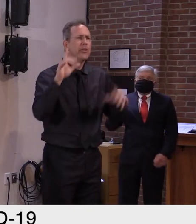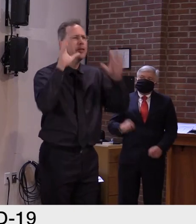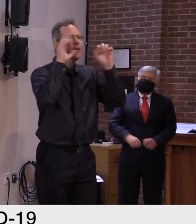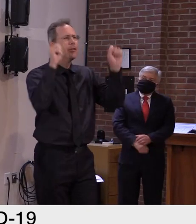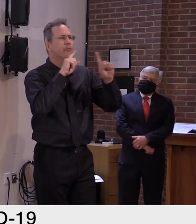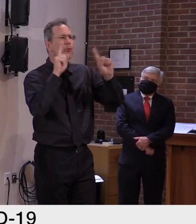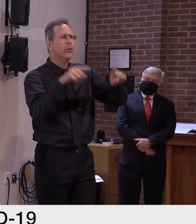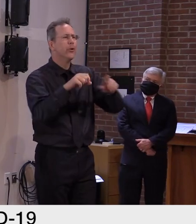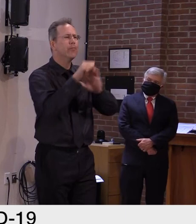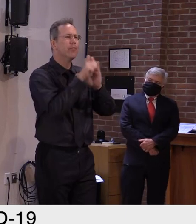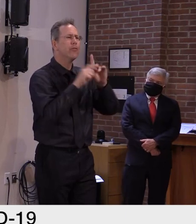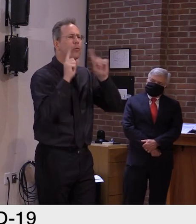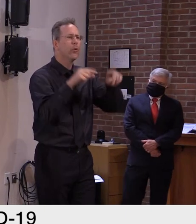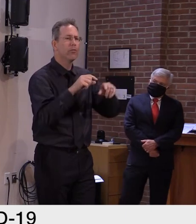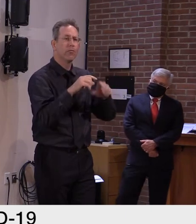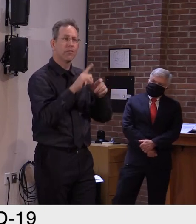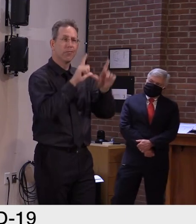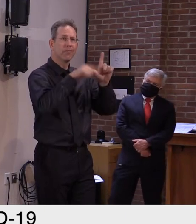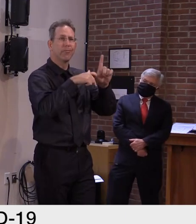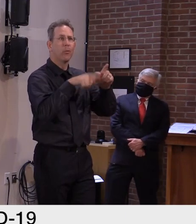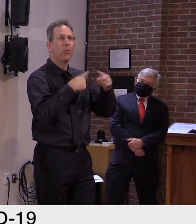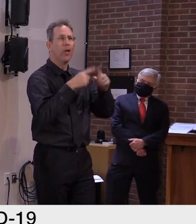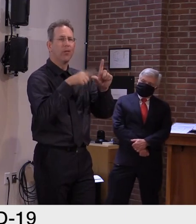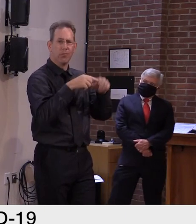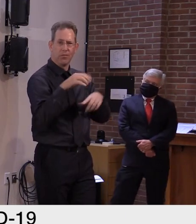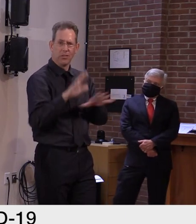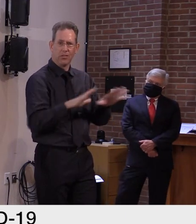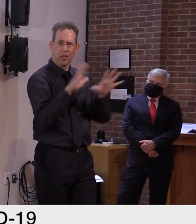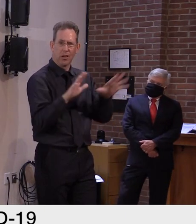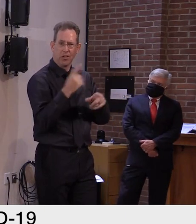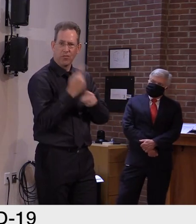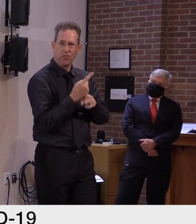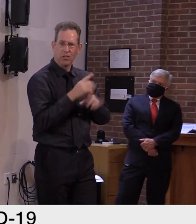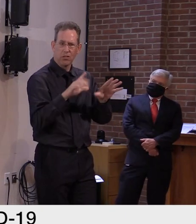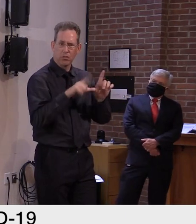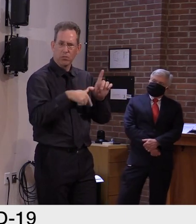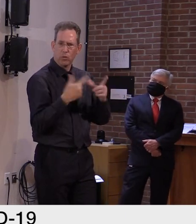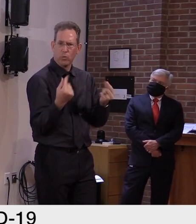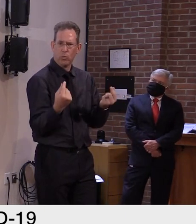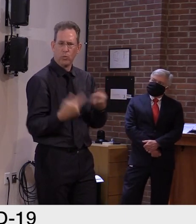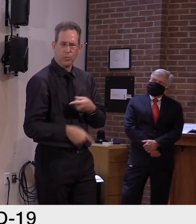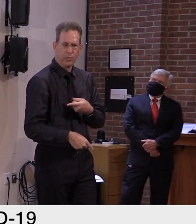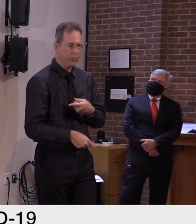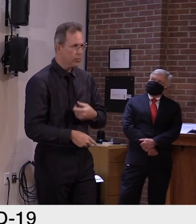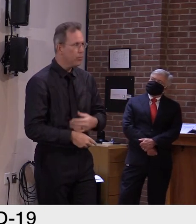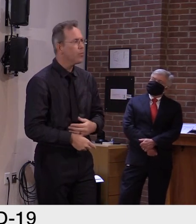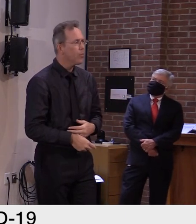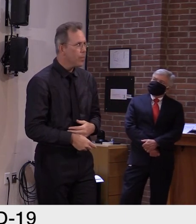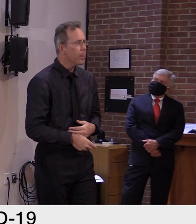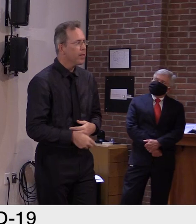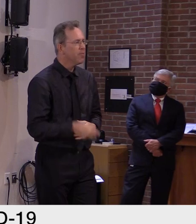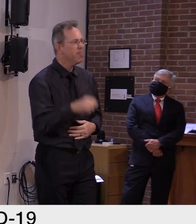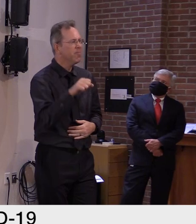is an extension of the executive order that I'll sign today.